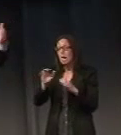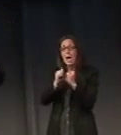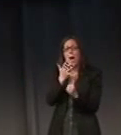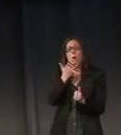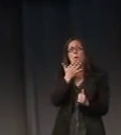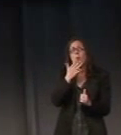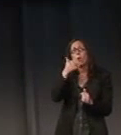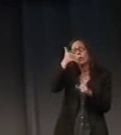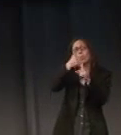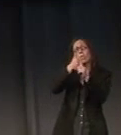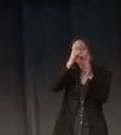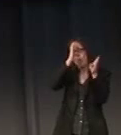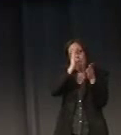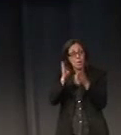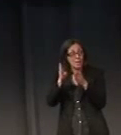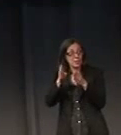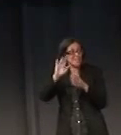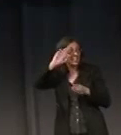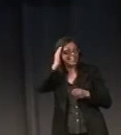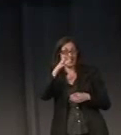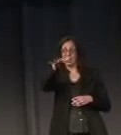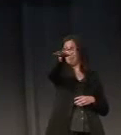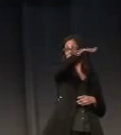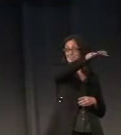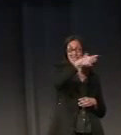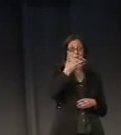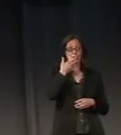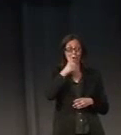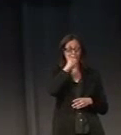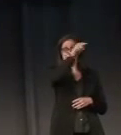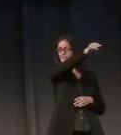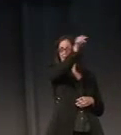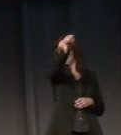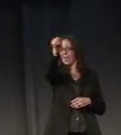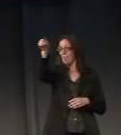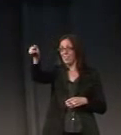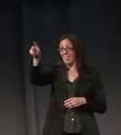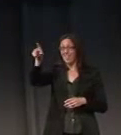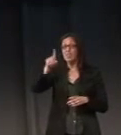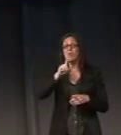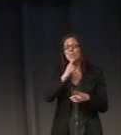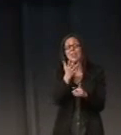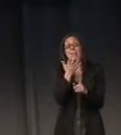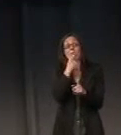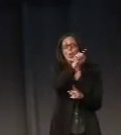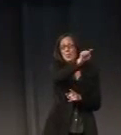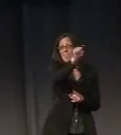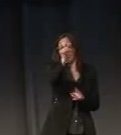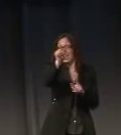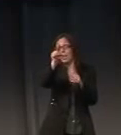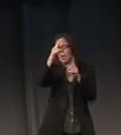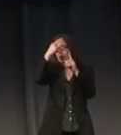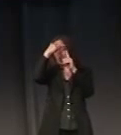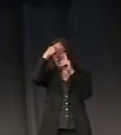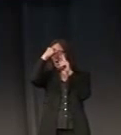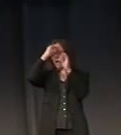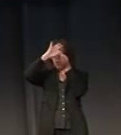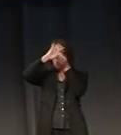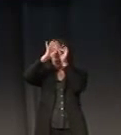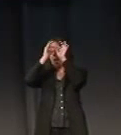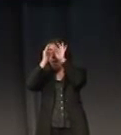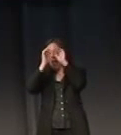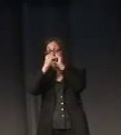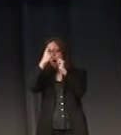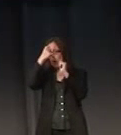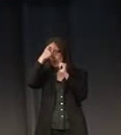the physical world. It seems to be actually the way in which that physical world is implemented in the brain, and maybe we can